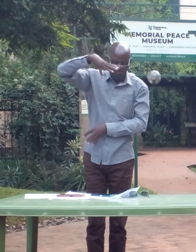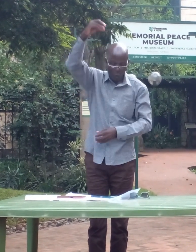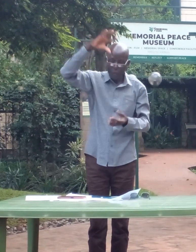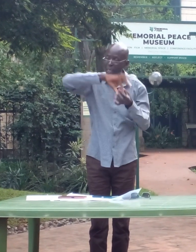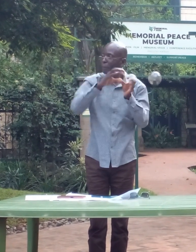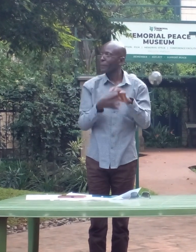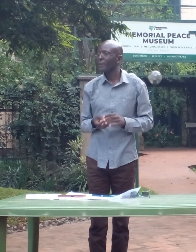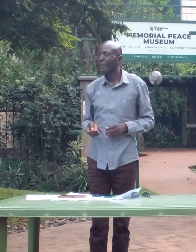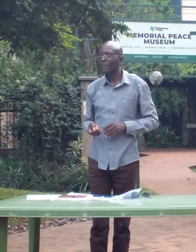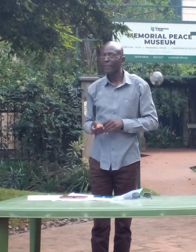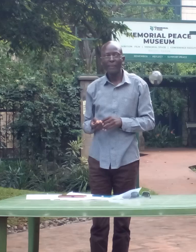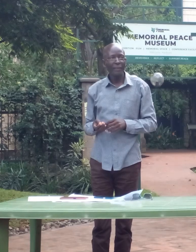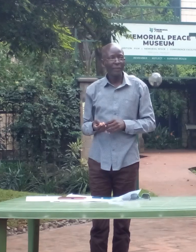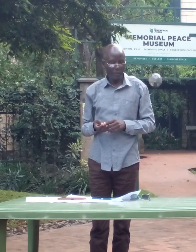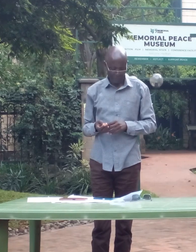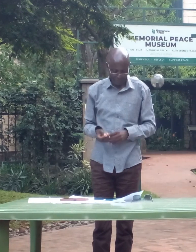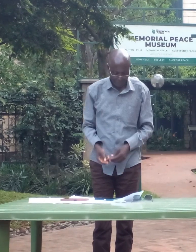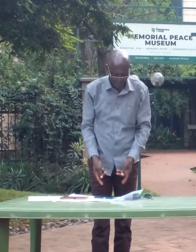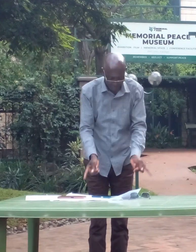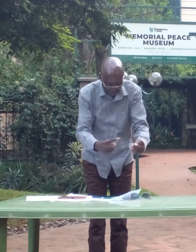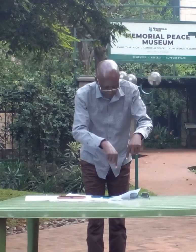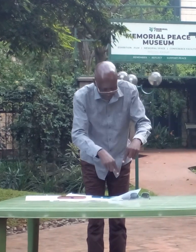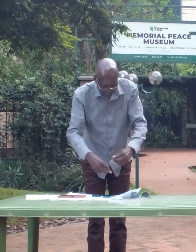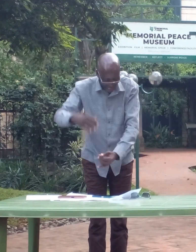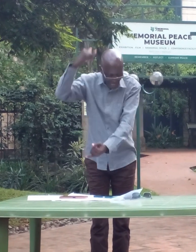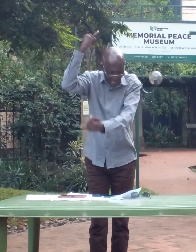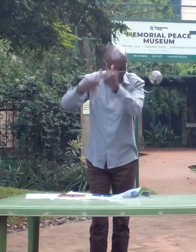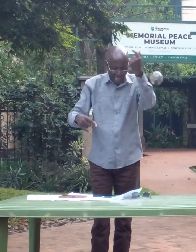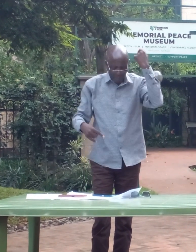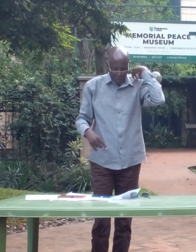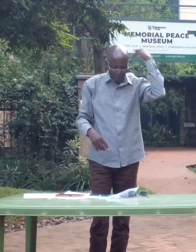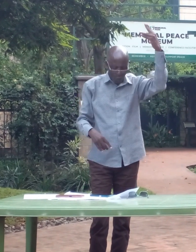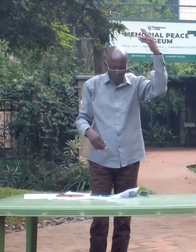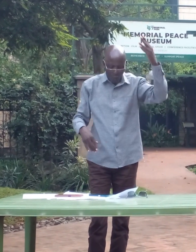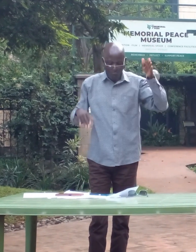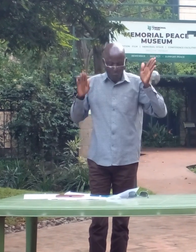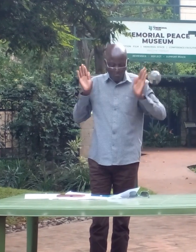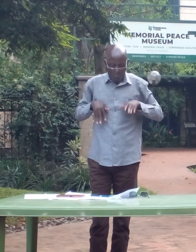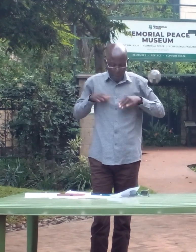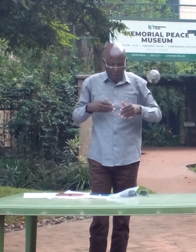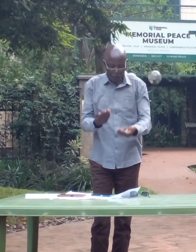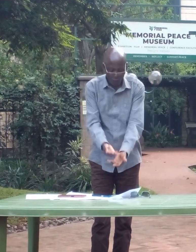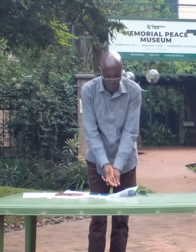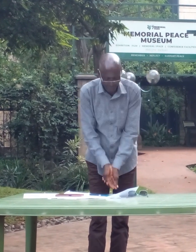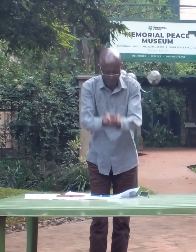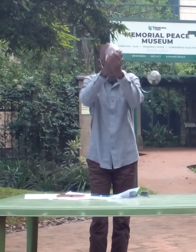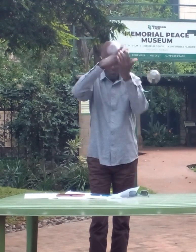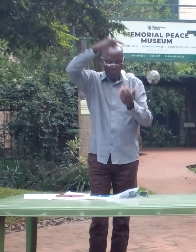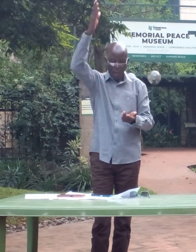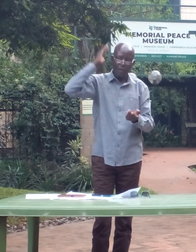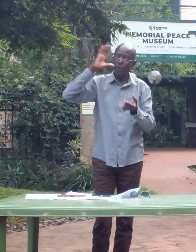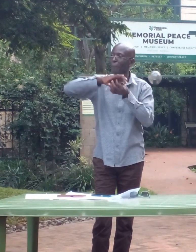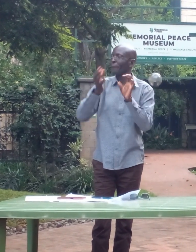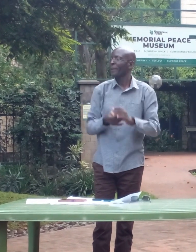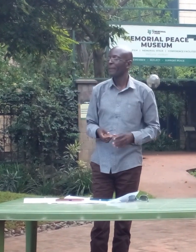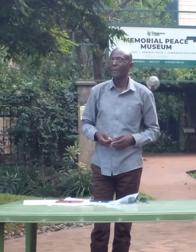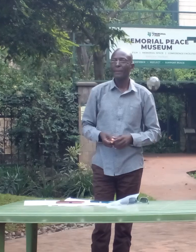handball will be going to the Olympics. And lastly, number 4, women volleyball.